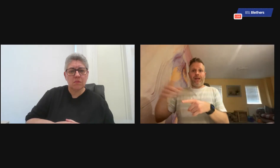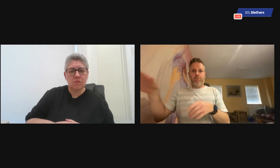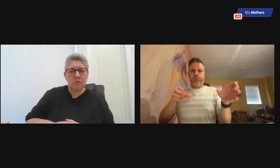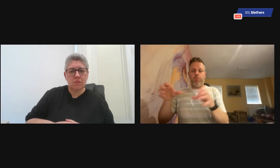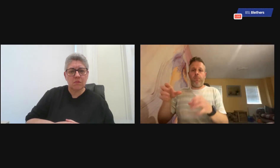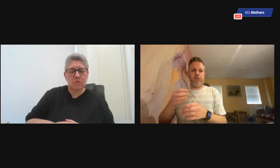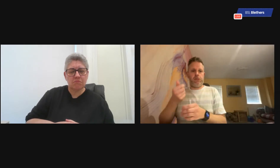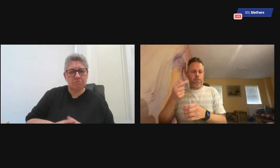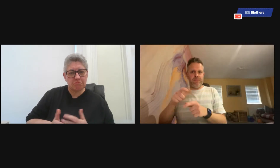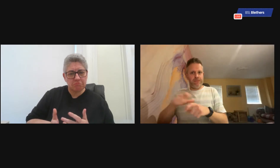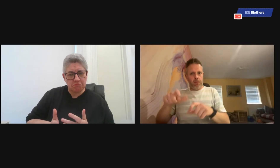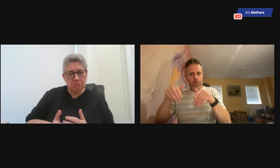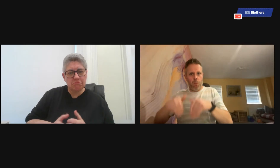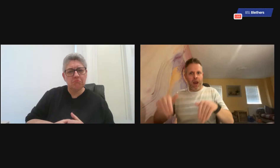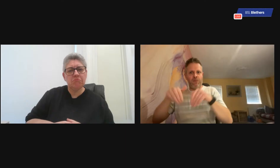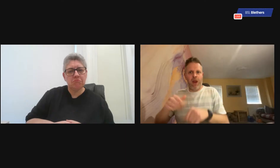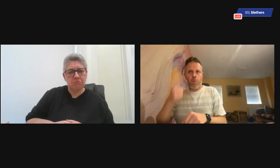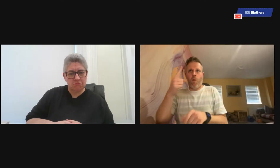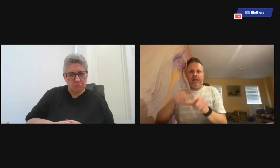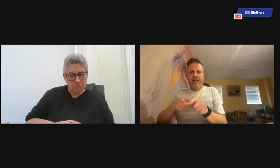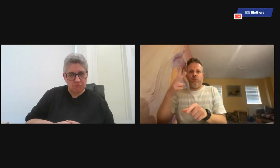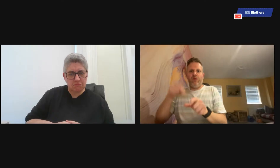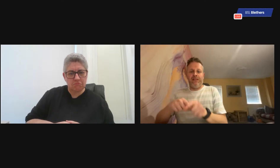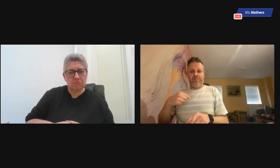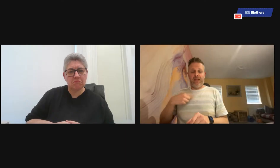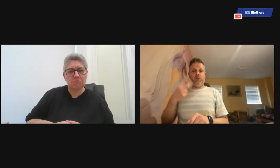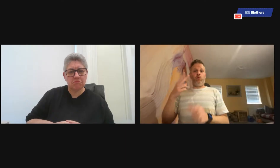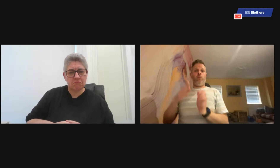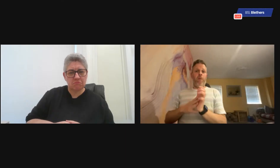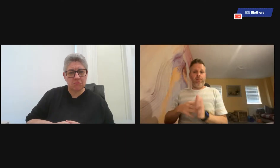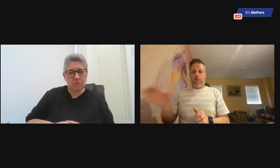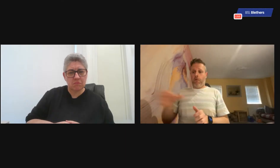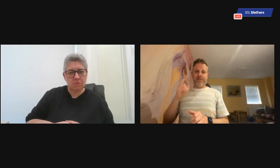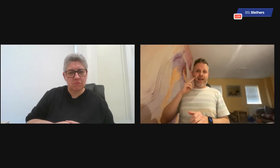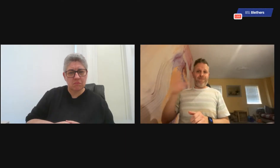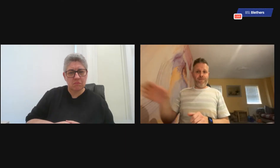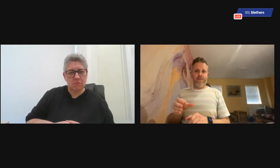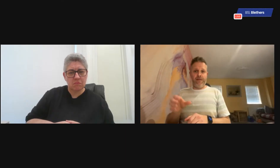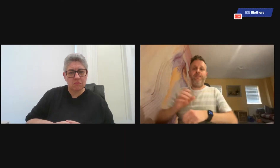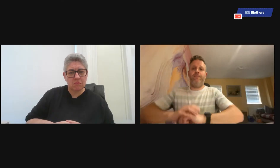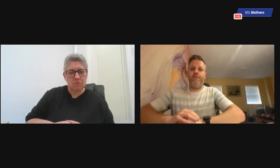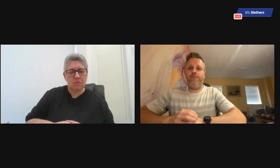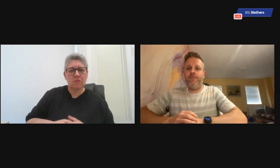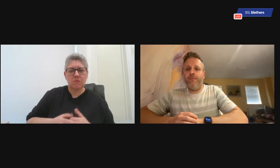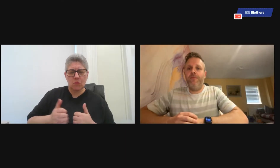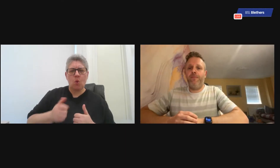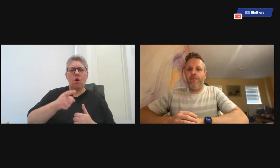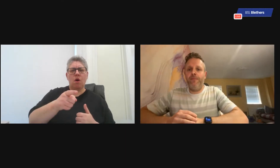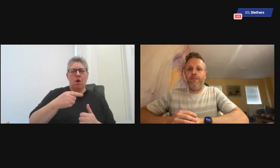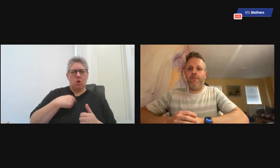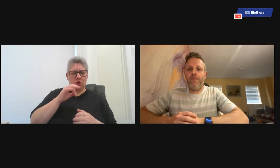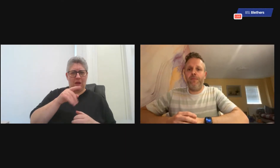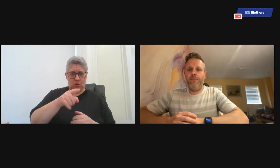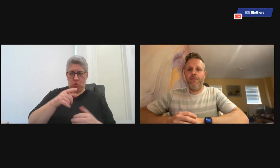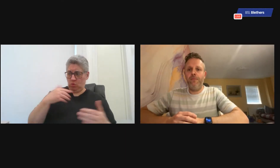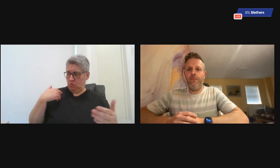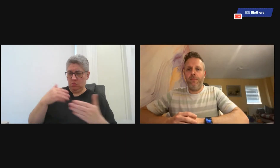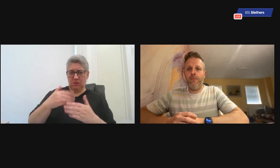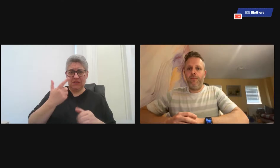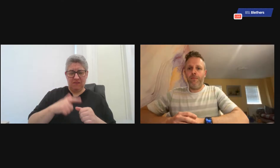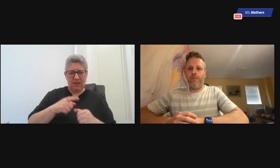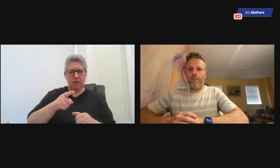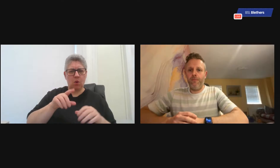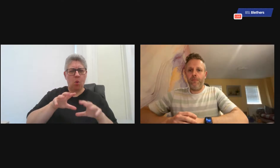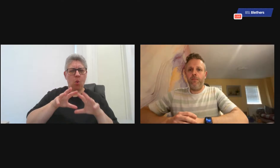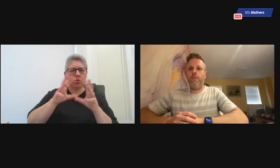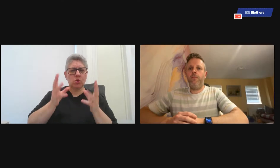training provided. And the other people that were there had also said that they had children pretty quickly as well. So that was